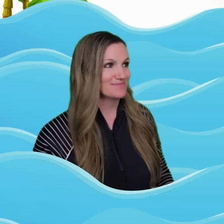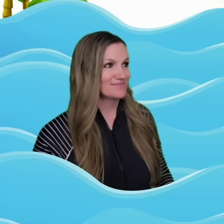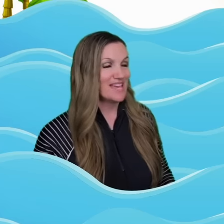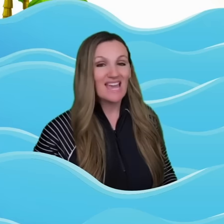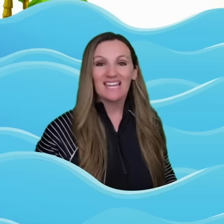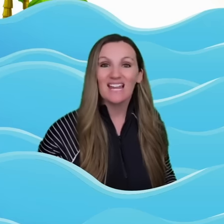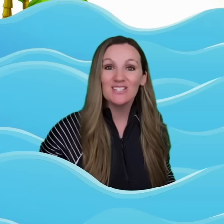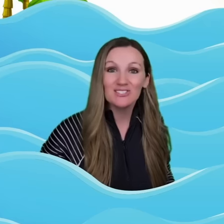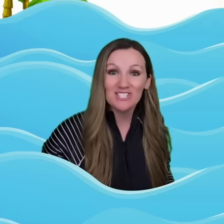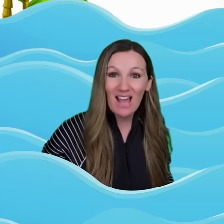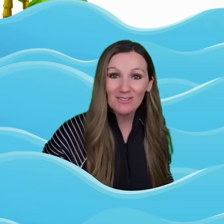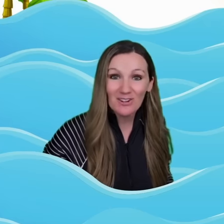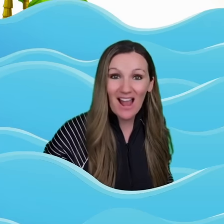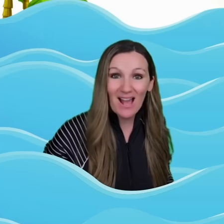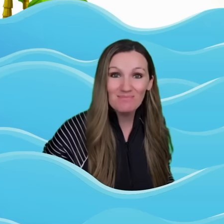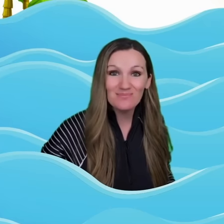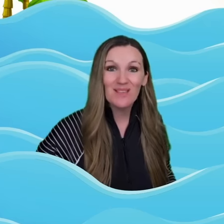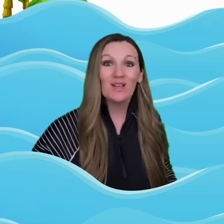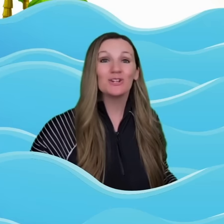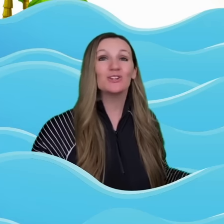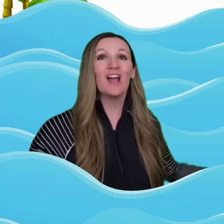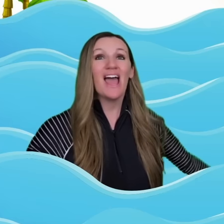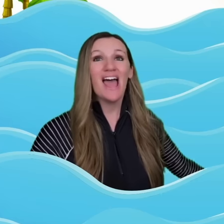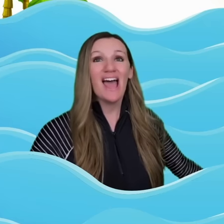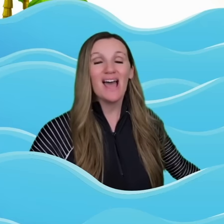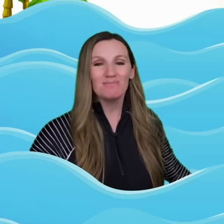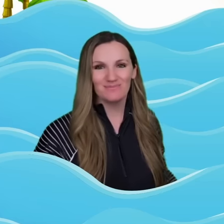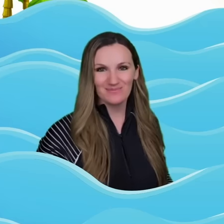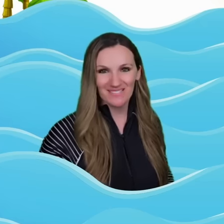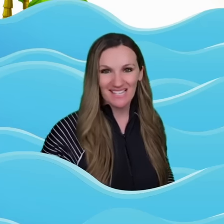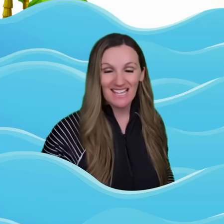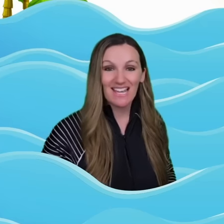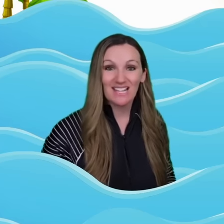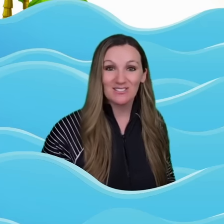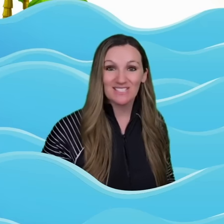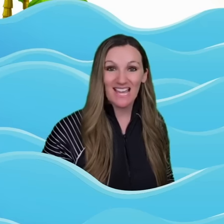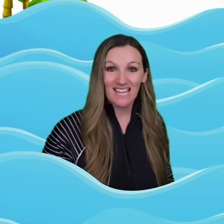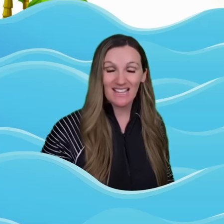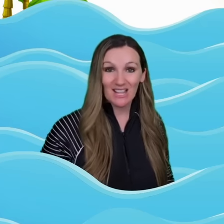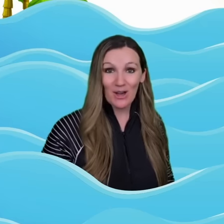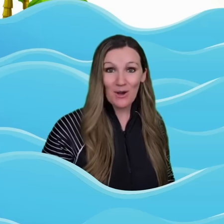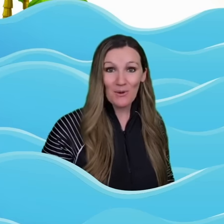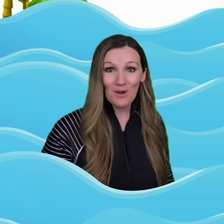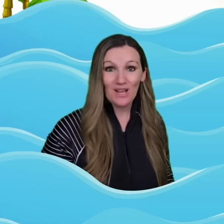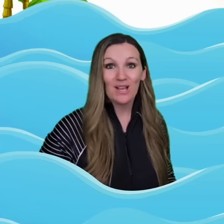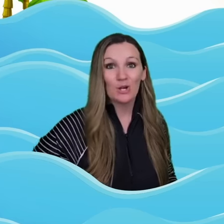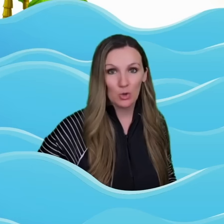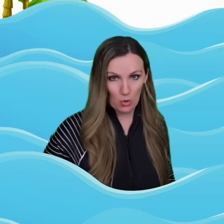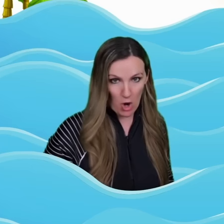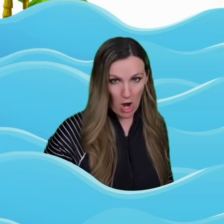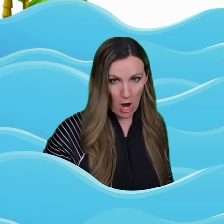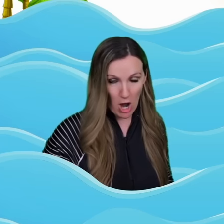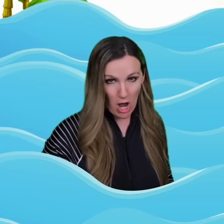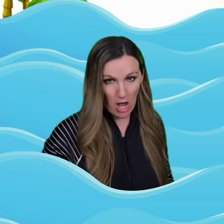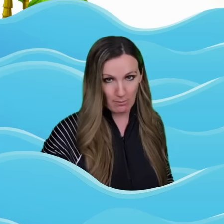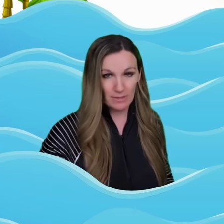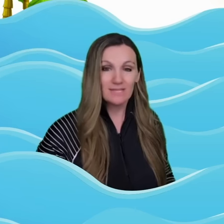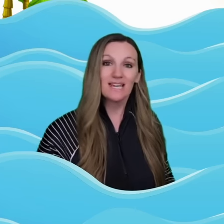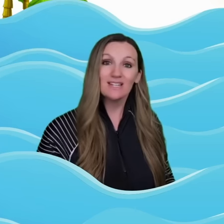crab? Can you shout crab? Crab! Can you say it low? Crab! Can you say